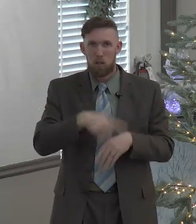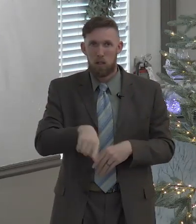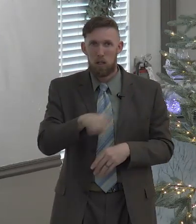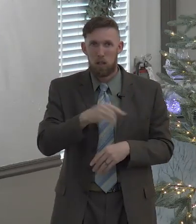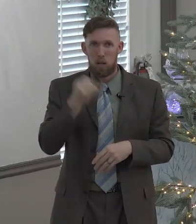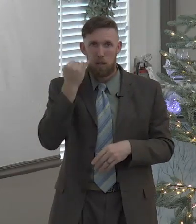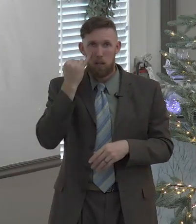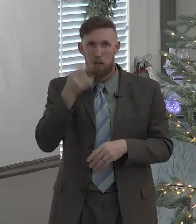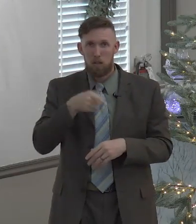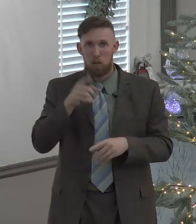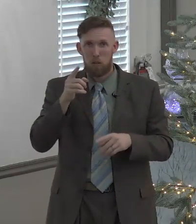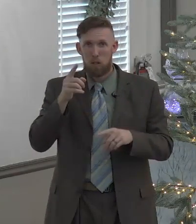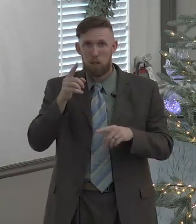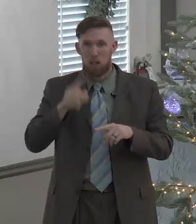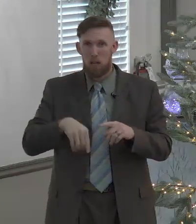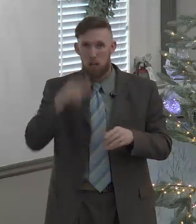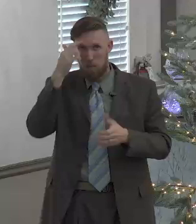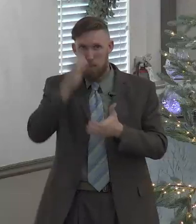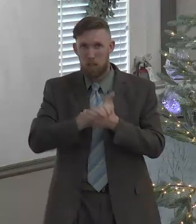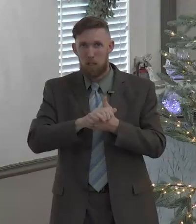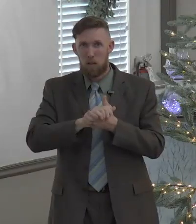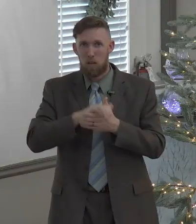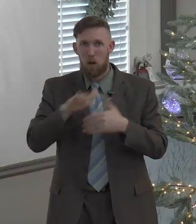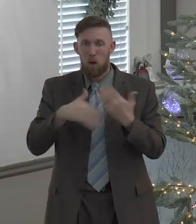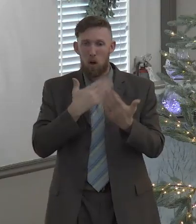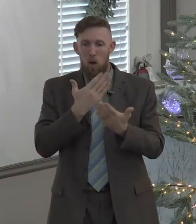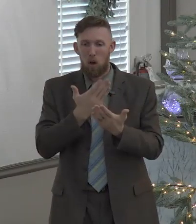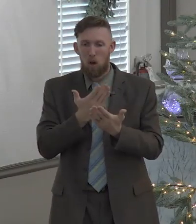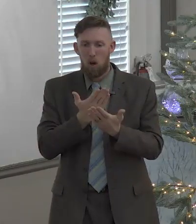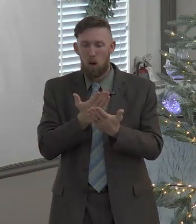possible to him that believeth."